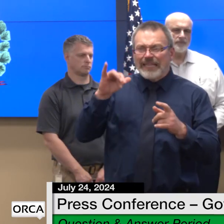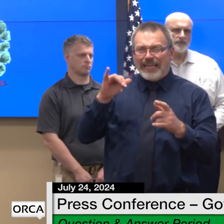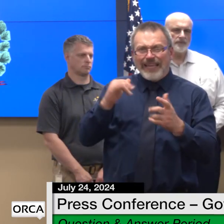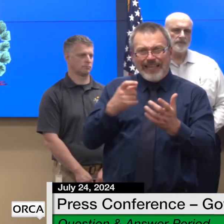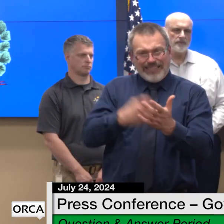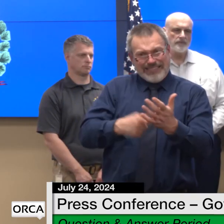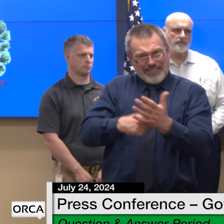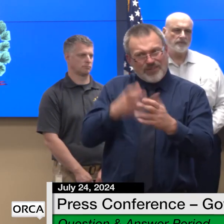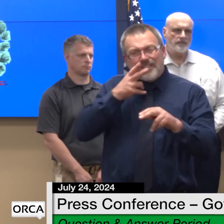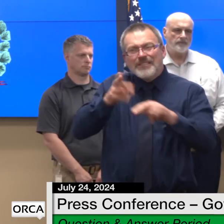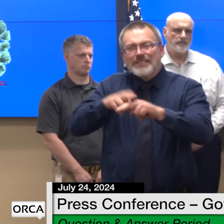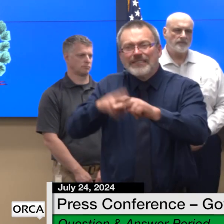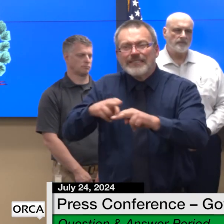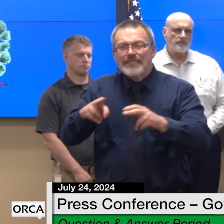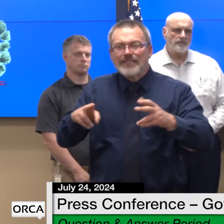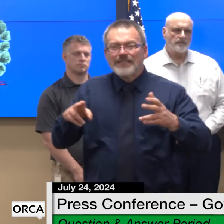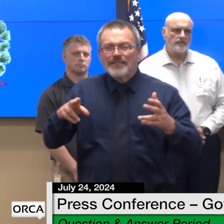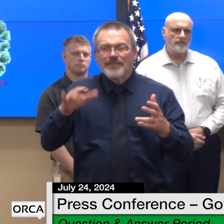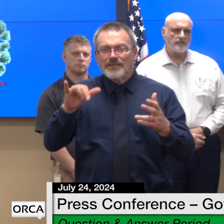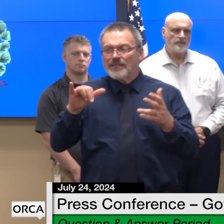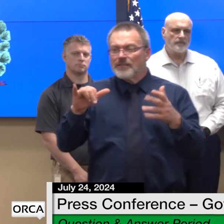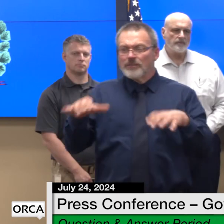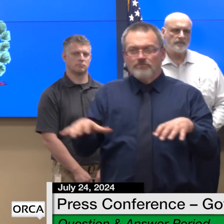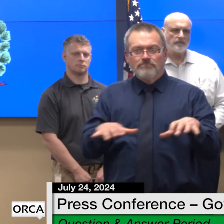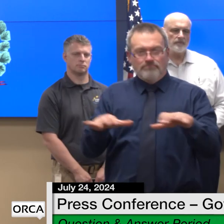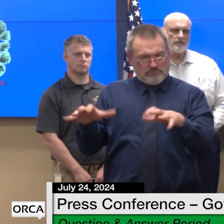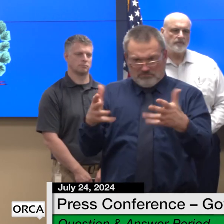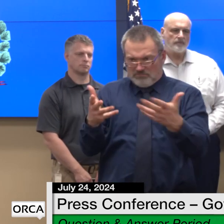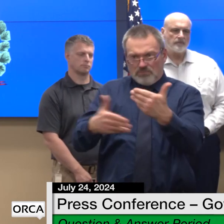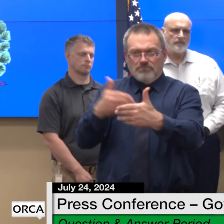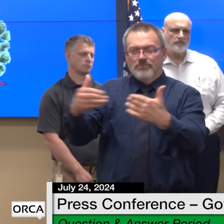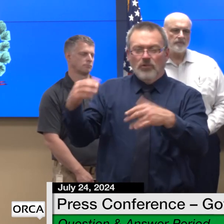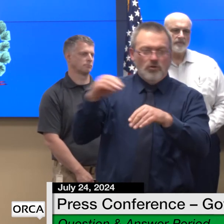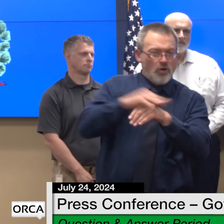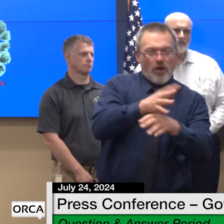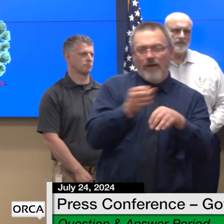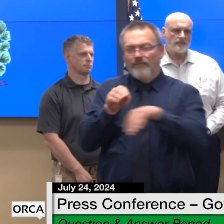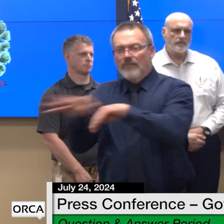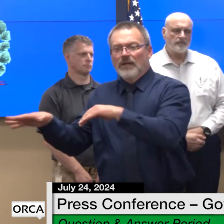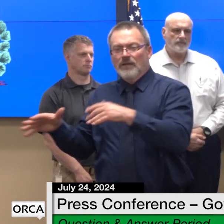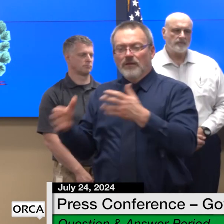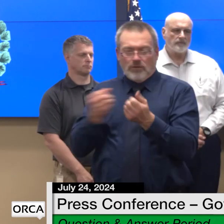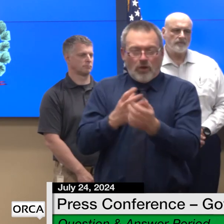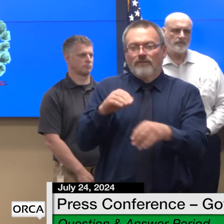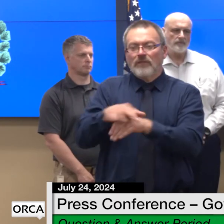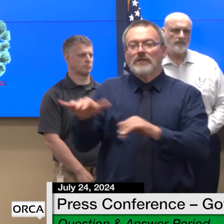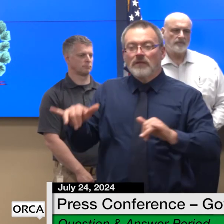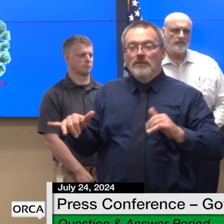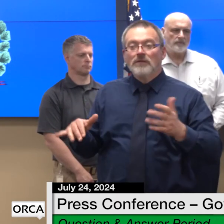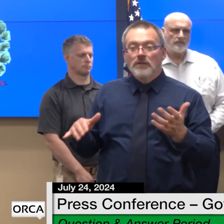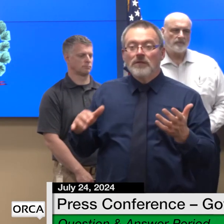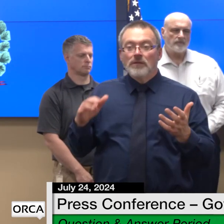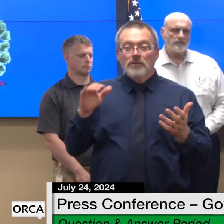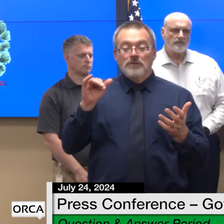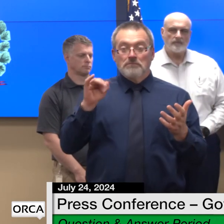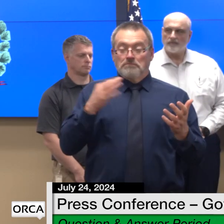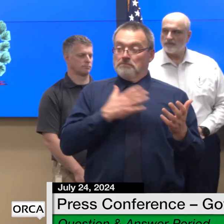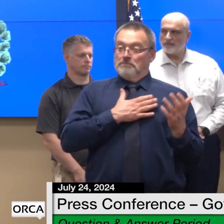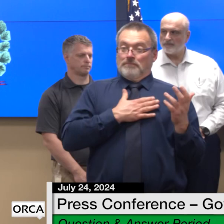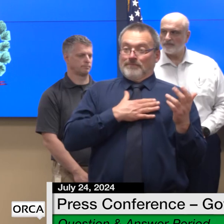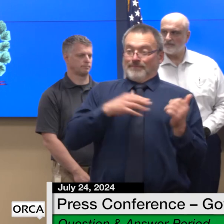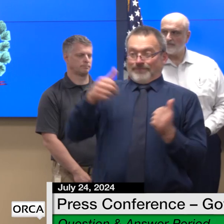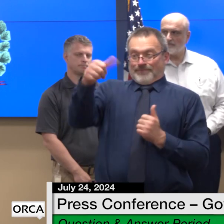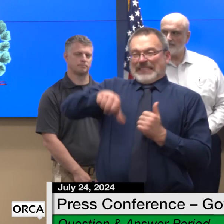as a result of this action. Okay. I think I said that. I think if you read my veto letter, I think it spells that